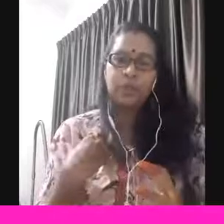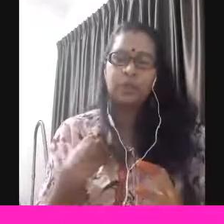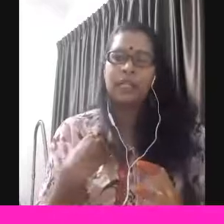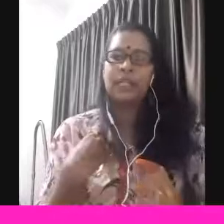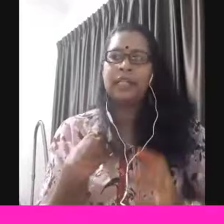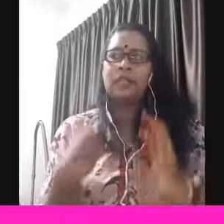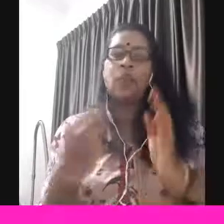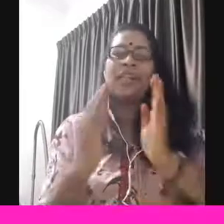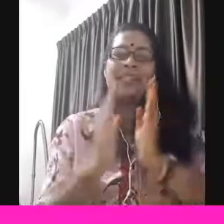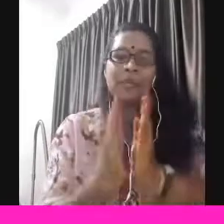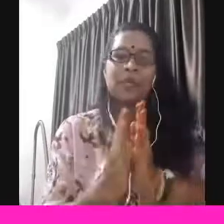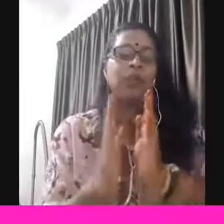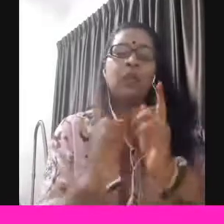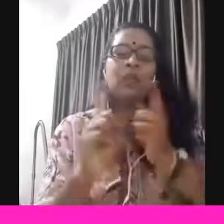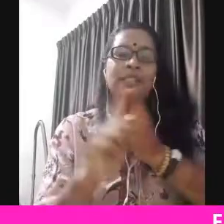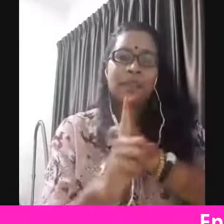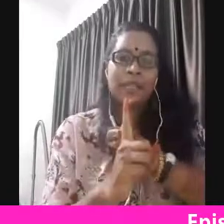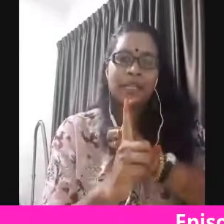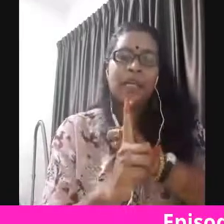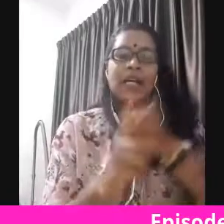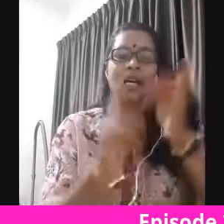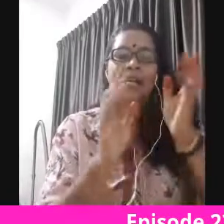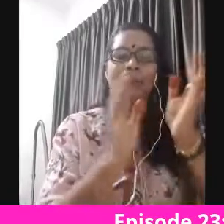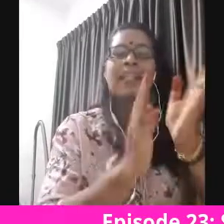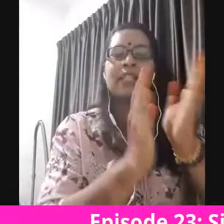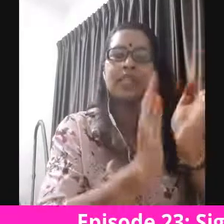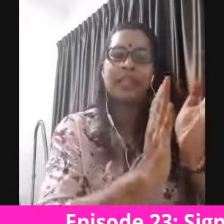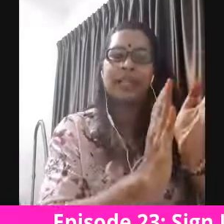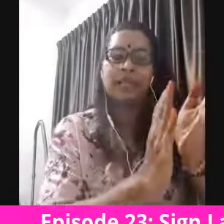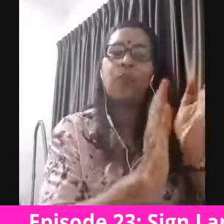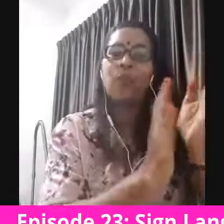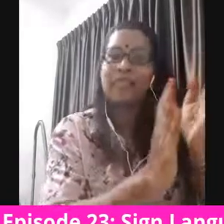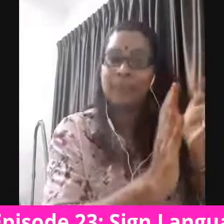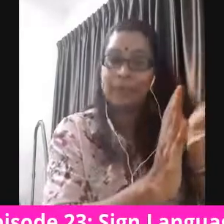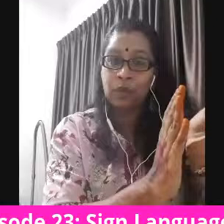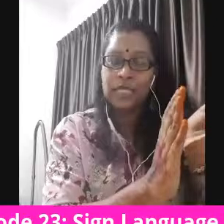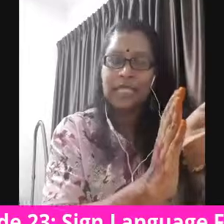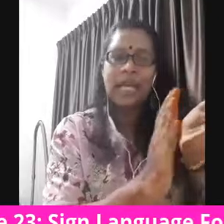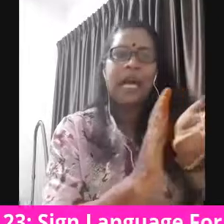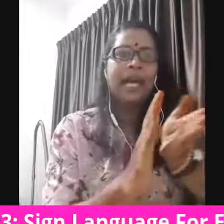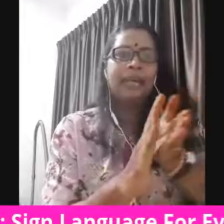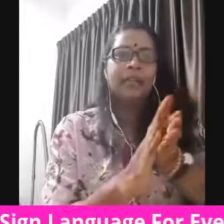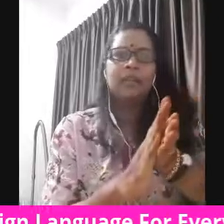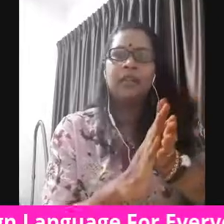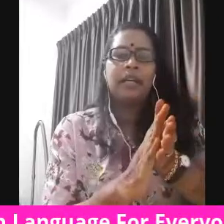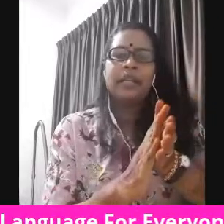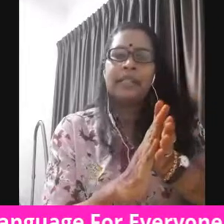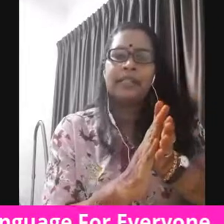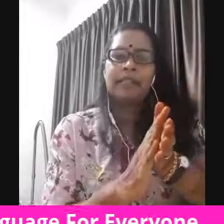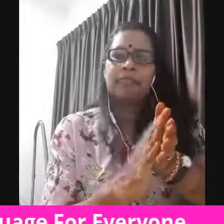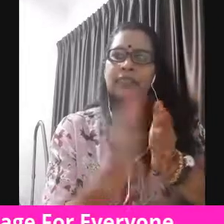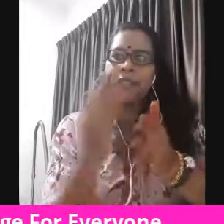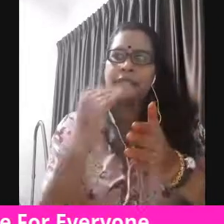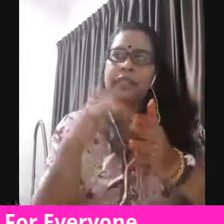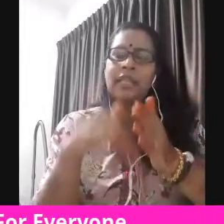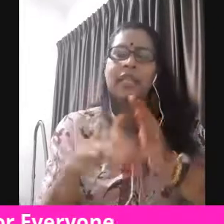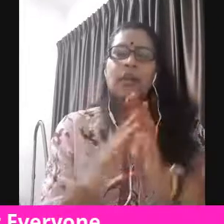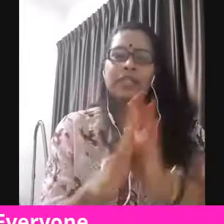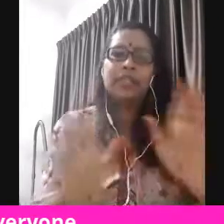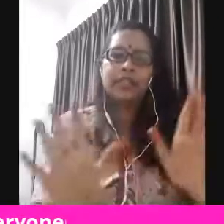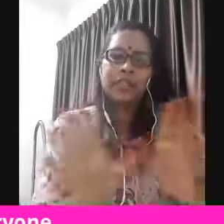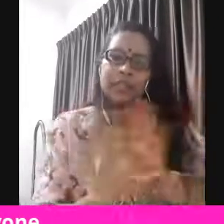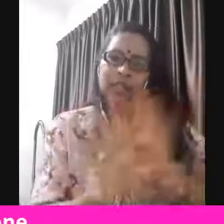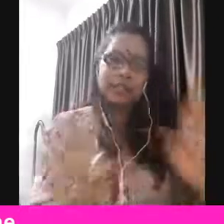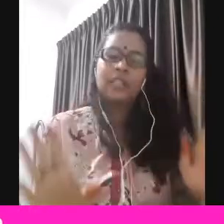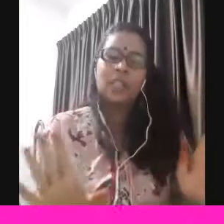they will do as a one subject, only one subject. Bahasa isyarat for one subject only, and Mm-hmm. it's inside